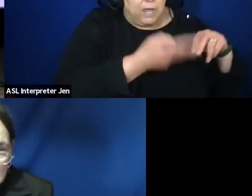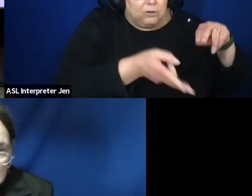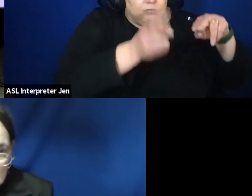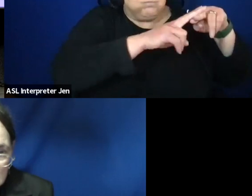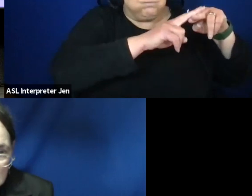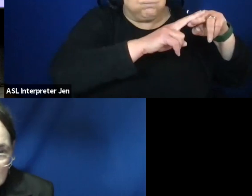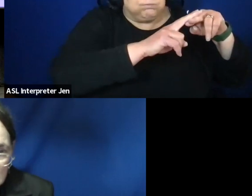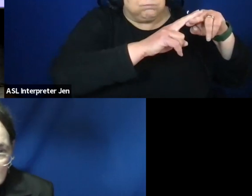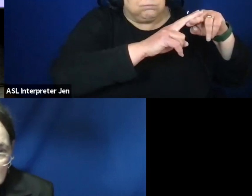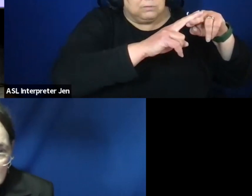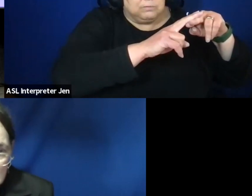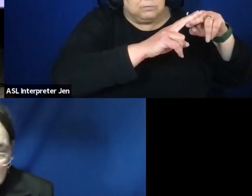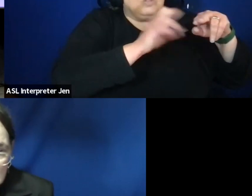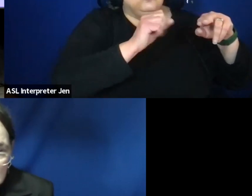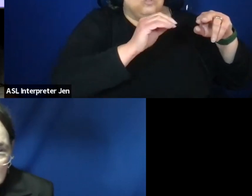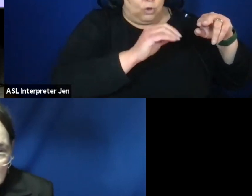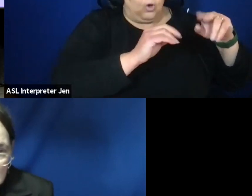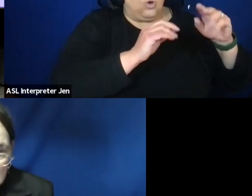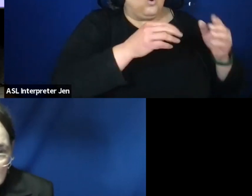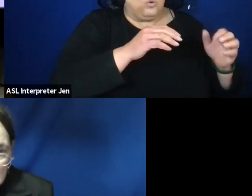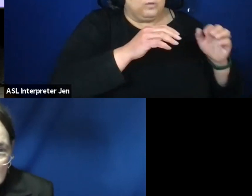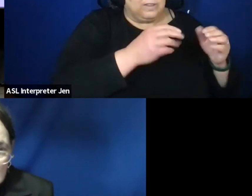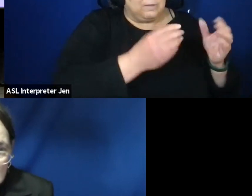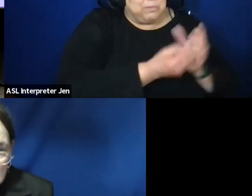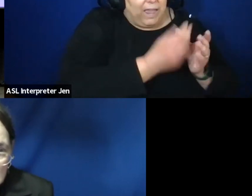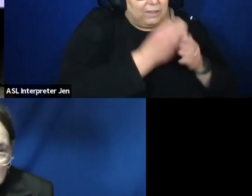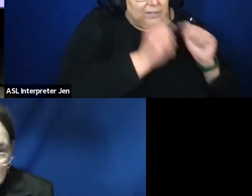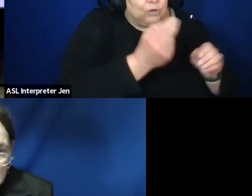this direction so that the nutrients can be available.